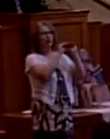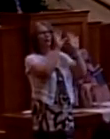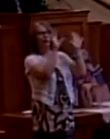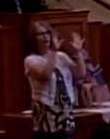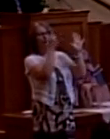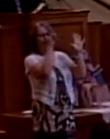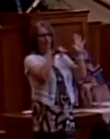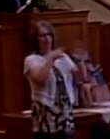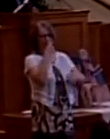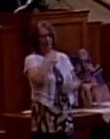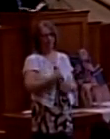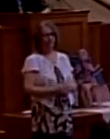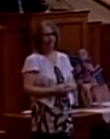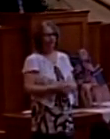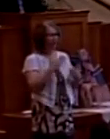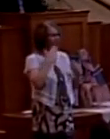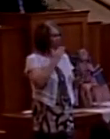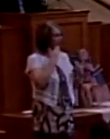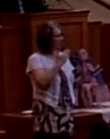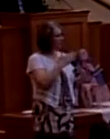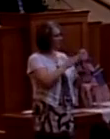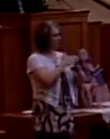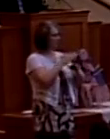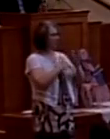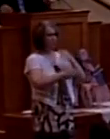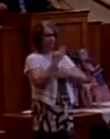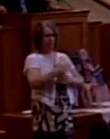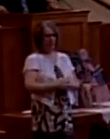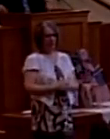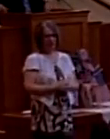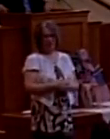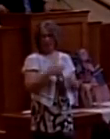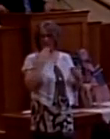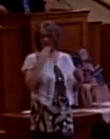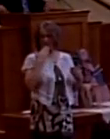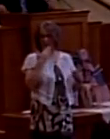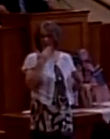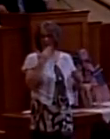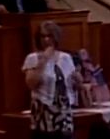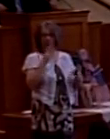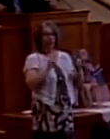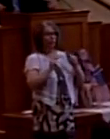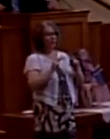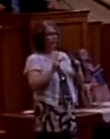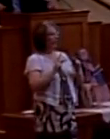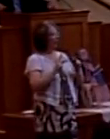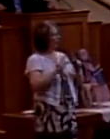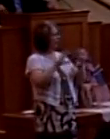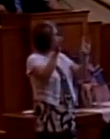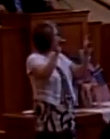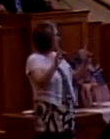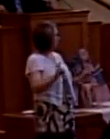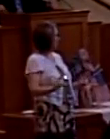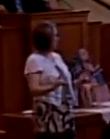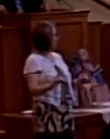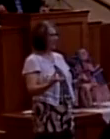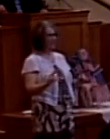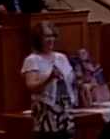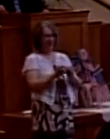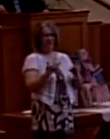that. Thank you for the songs this morning. And thank you to those who decorated the auditorium and